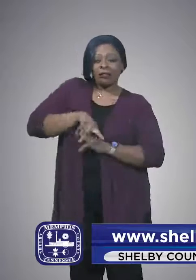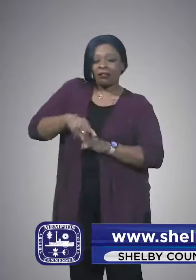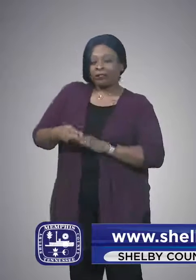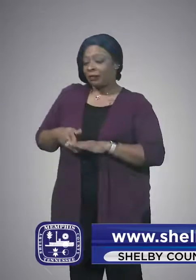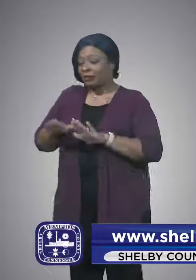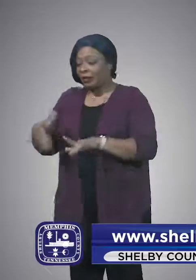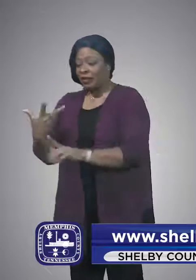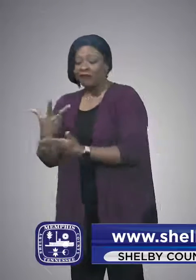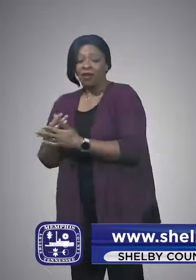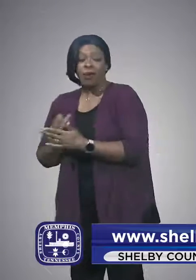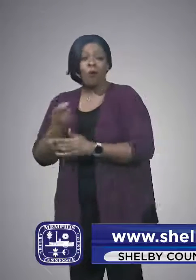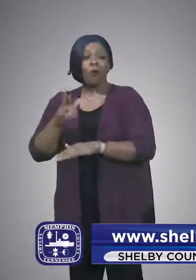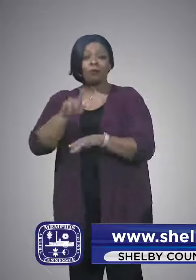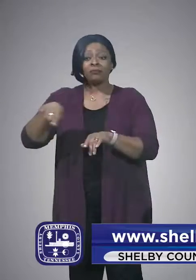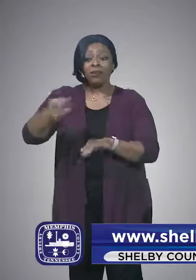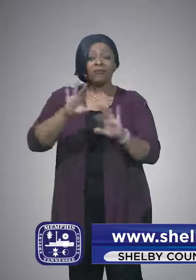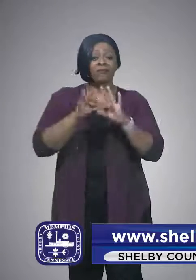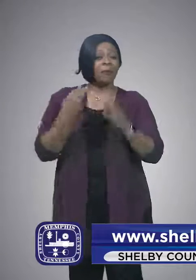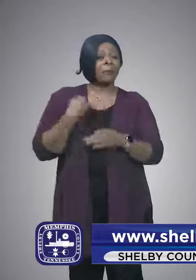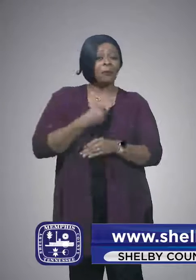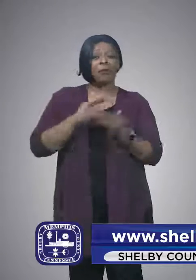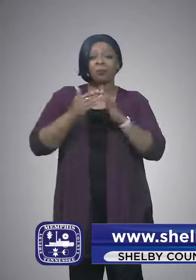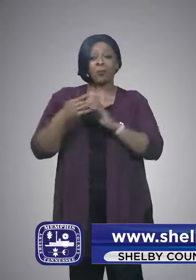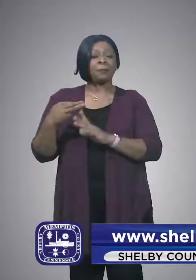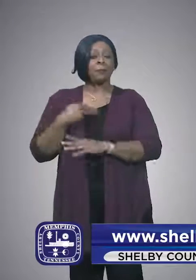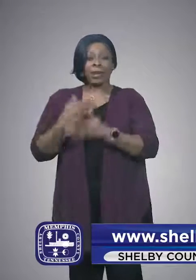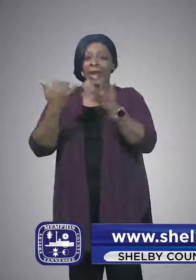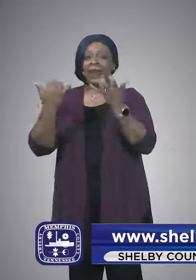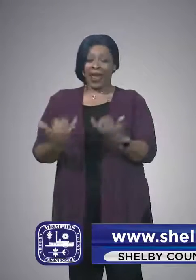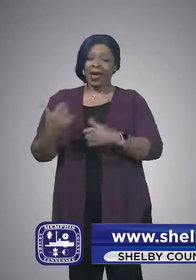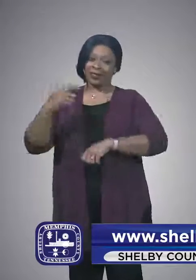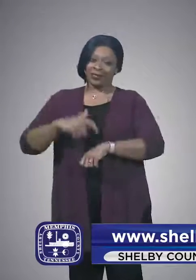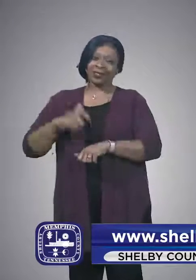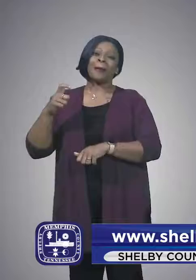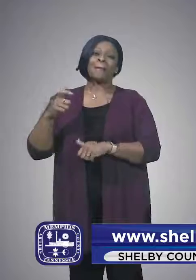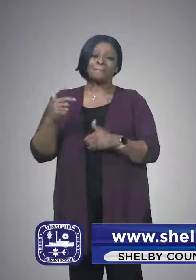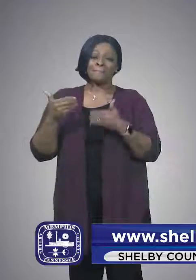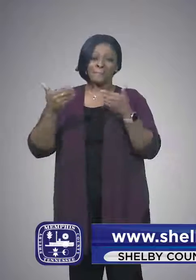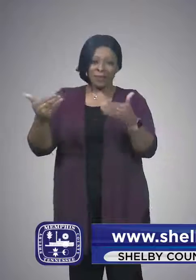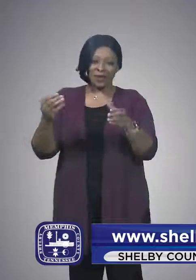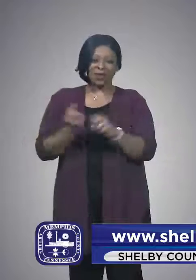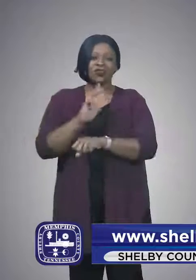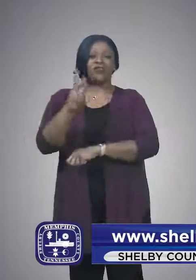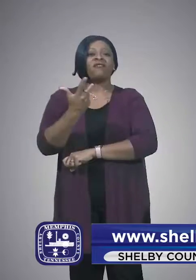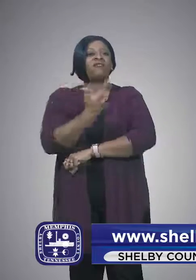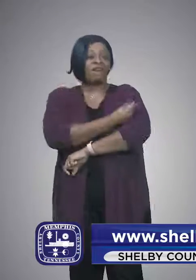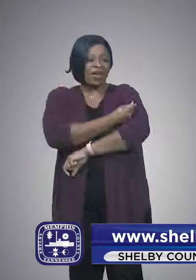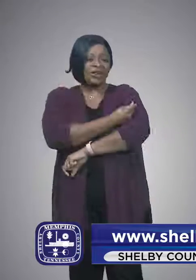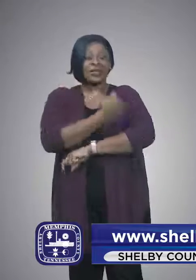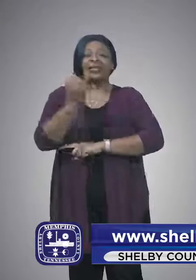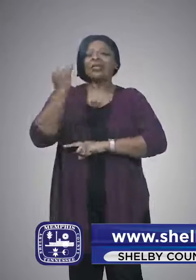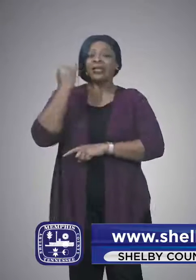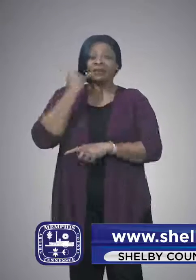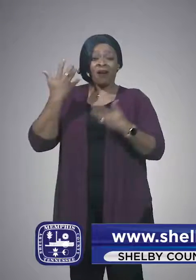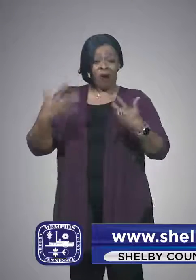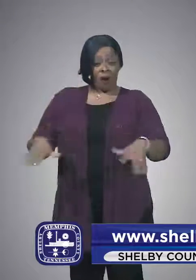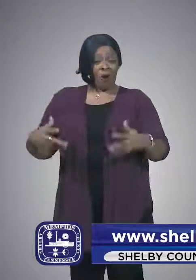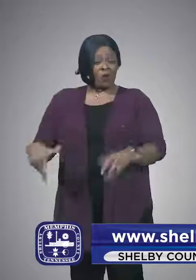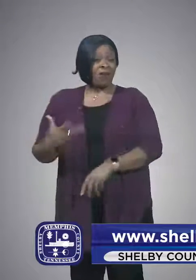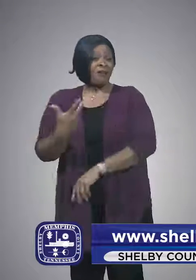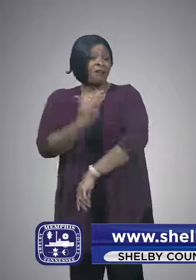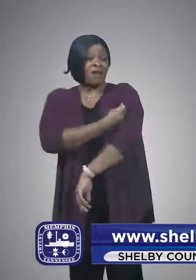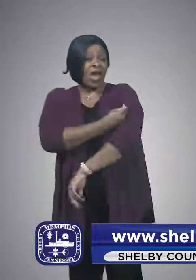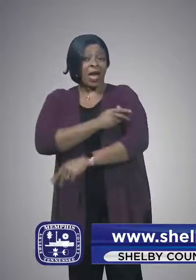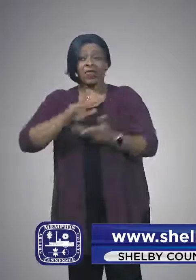for your family members, for your community members, now is the time to get vaccinated, or if you are already vaccinated